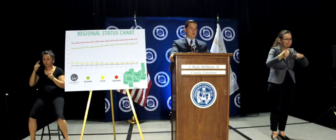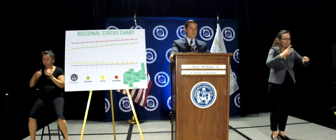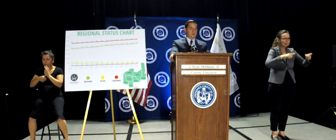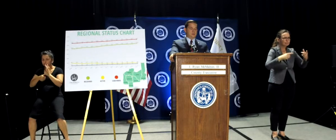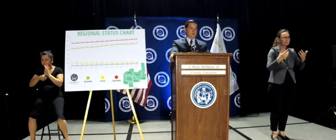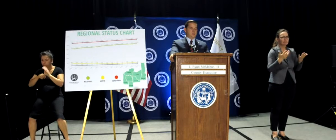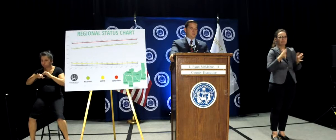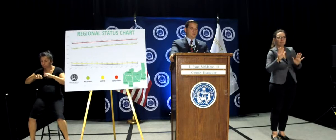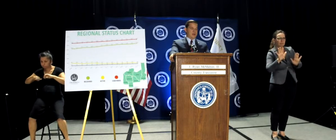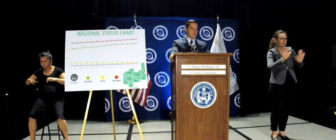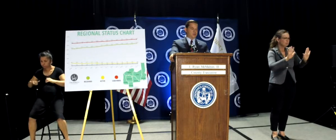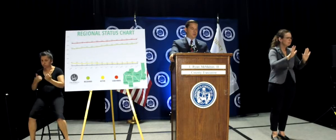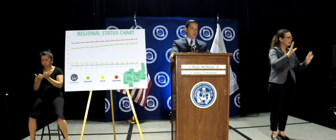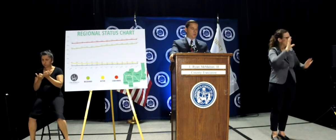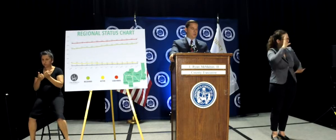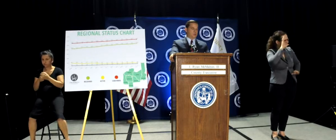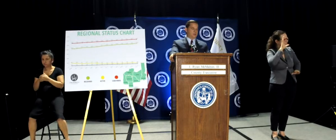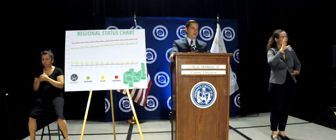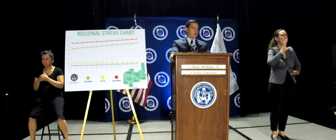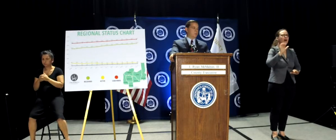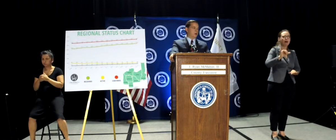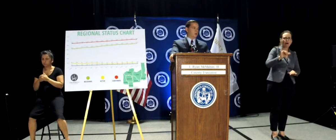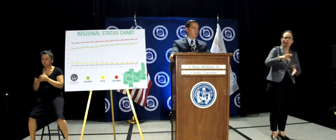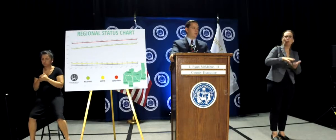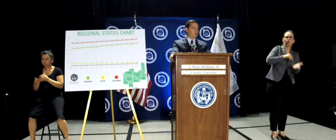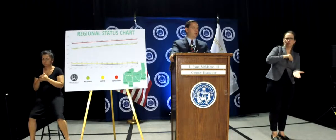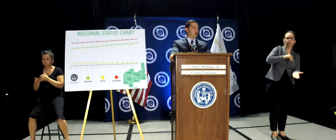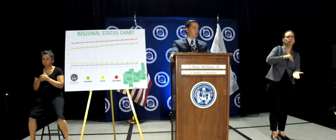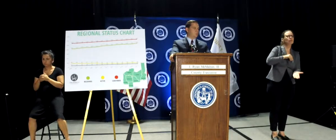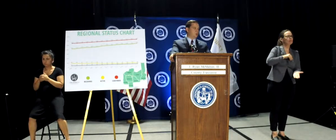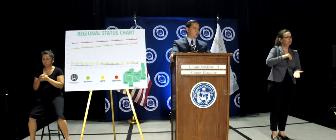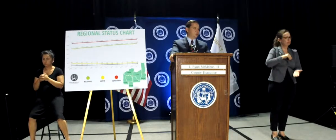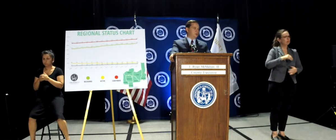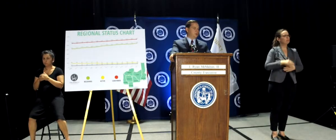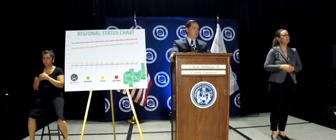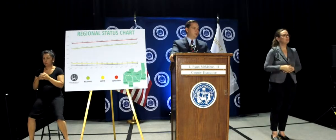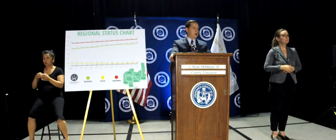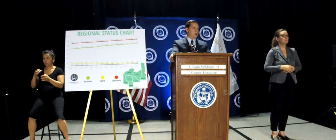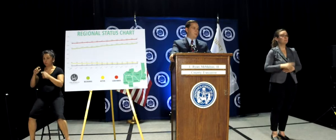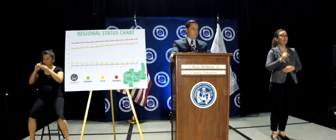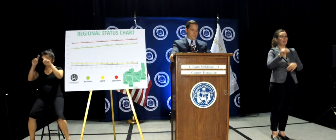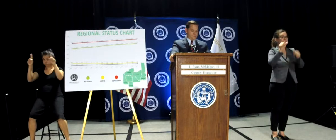The statue to the Italian-American community in our community,